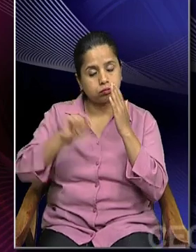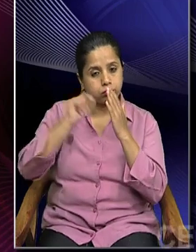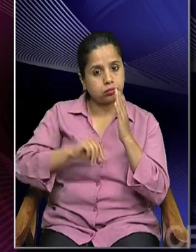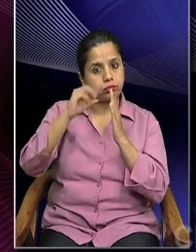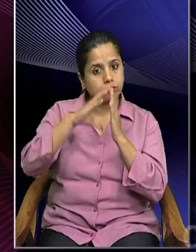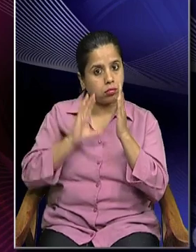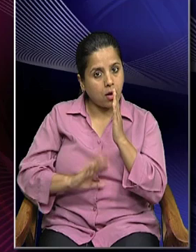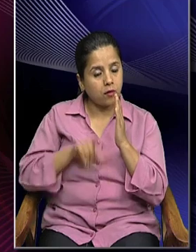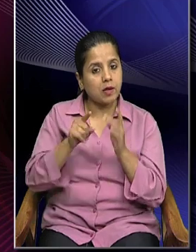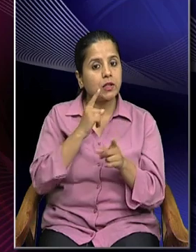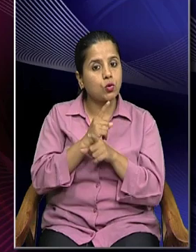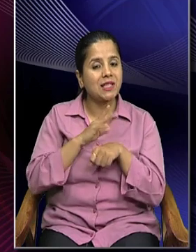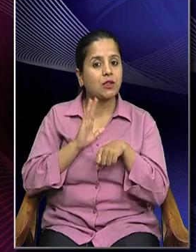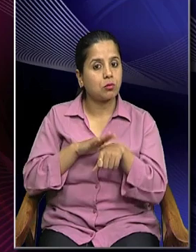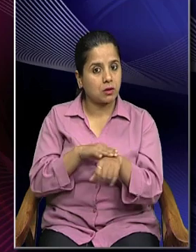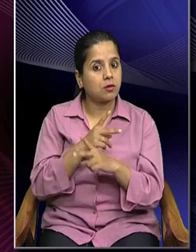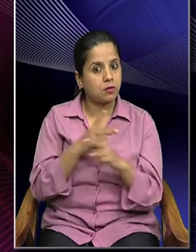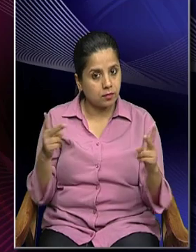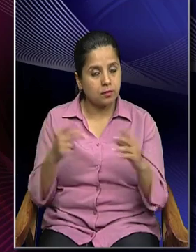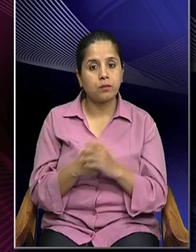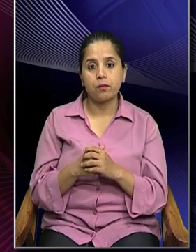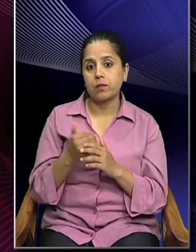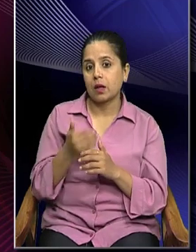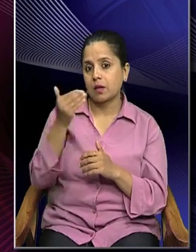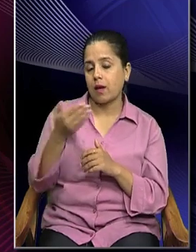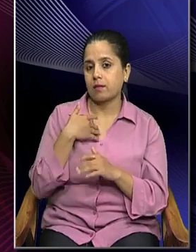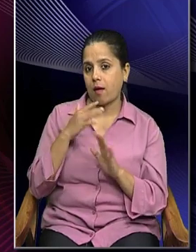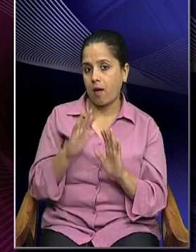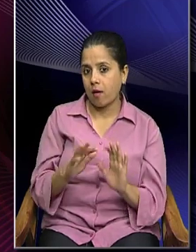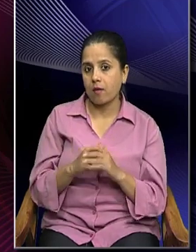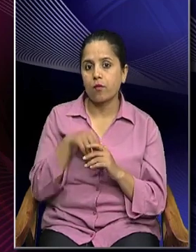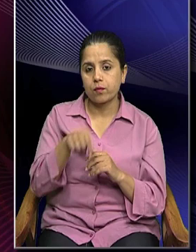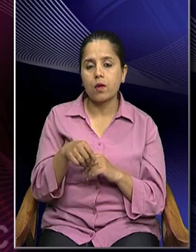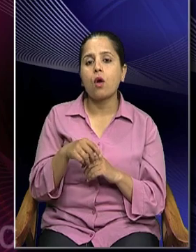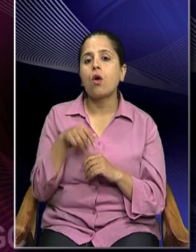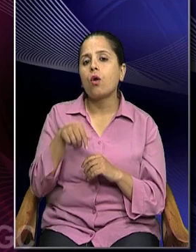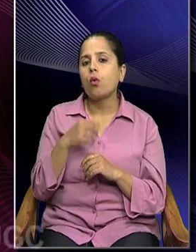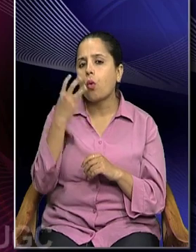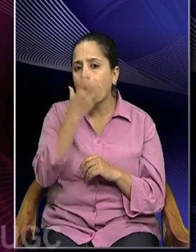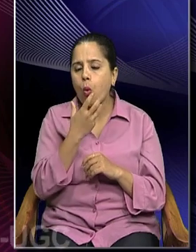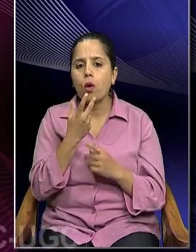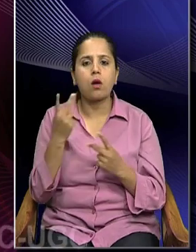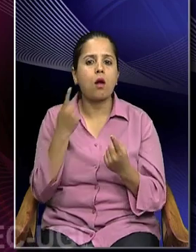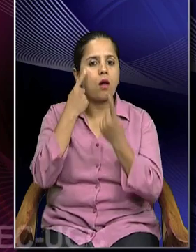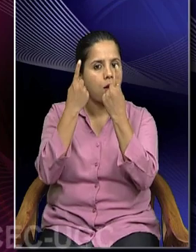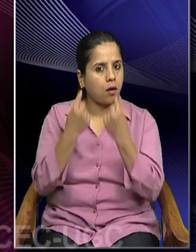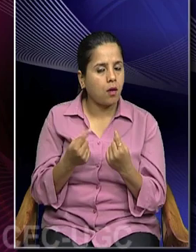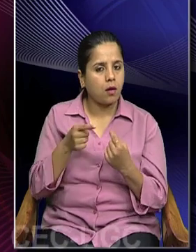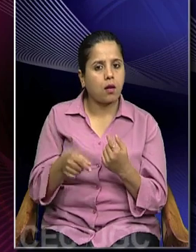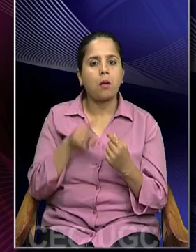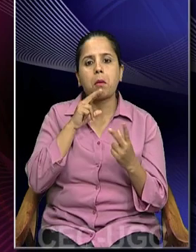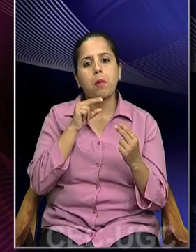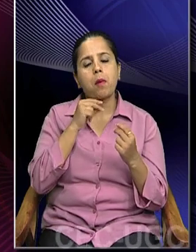their teaching experiences. Next we have is an oral examination. The students